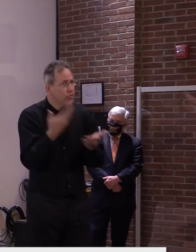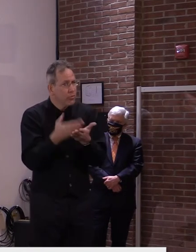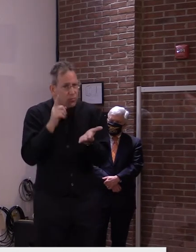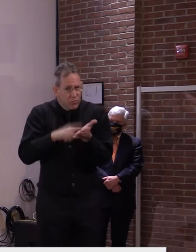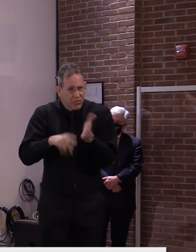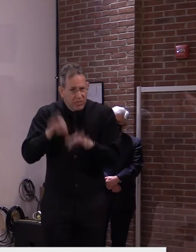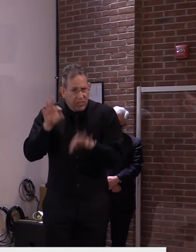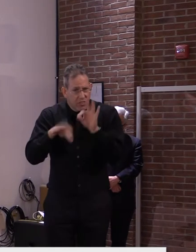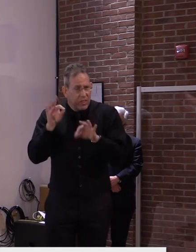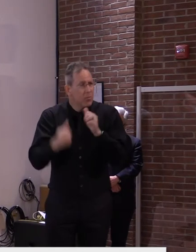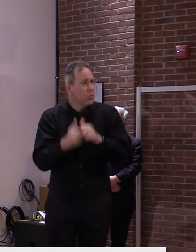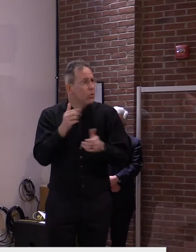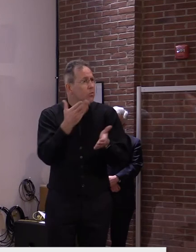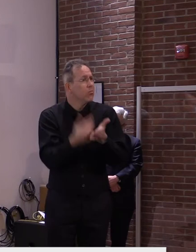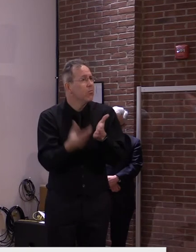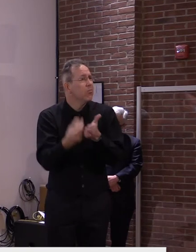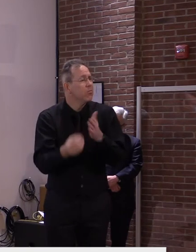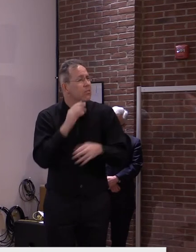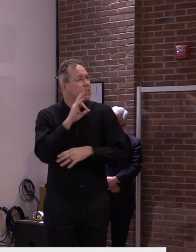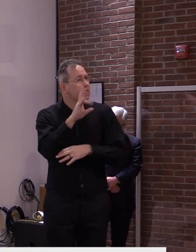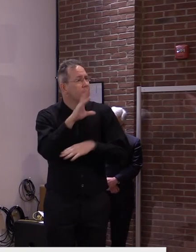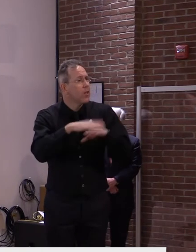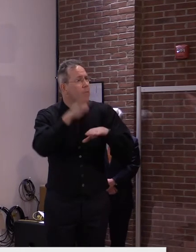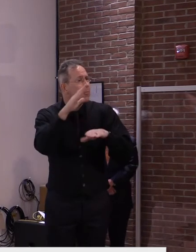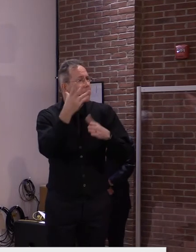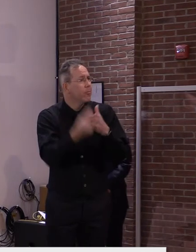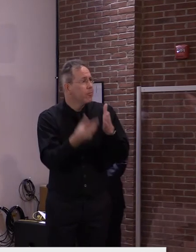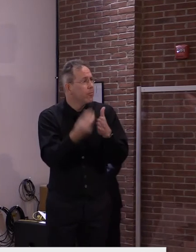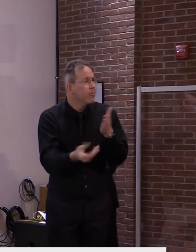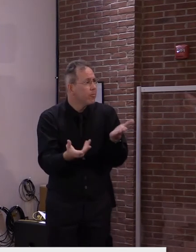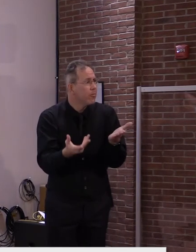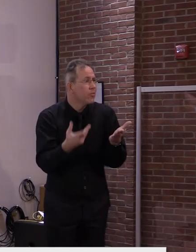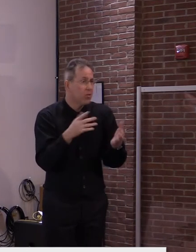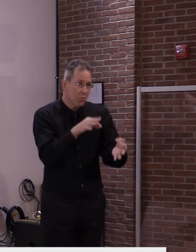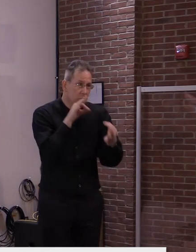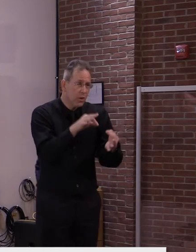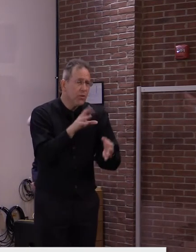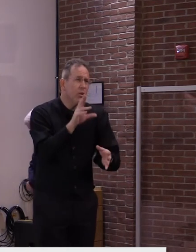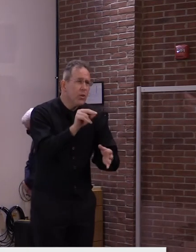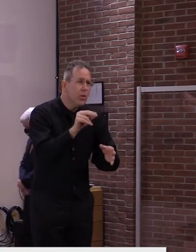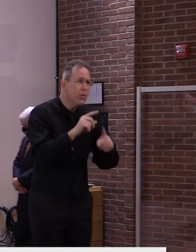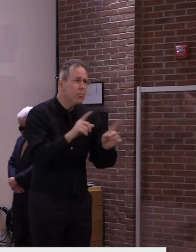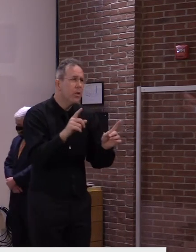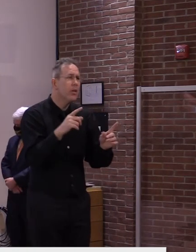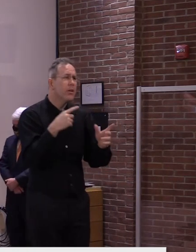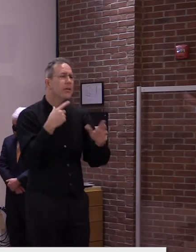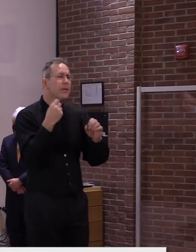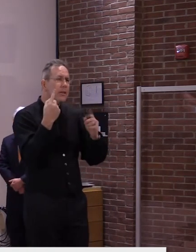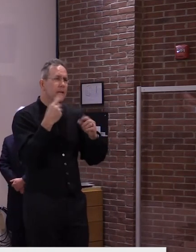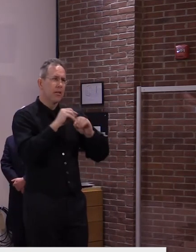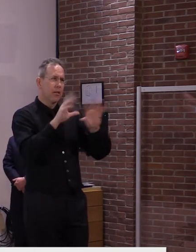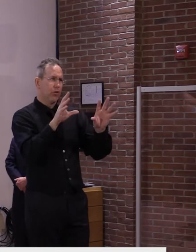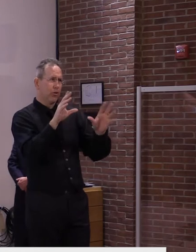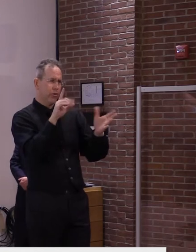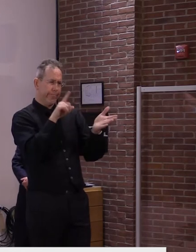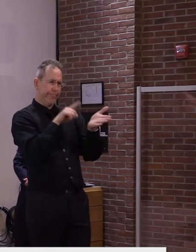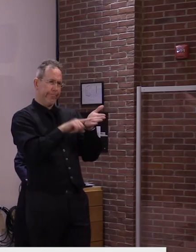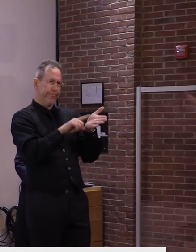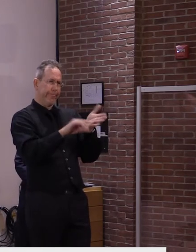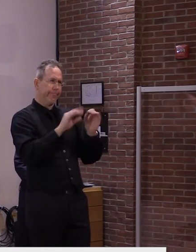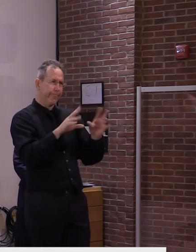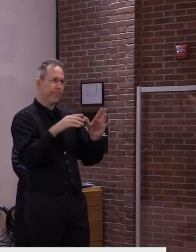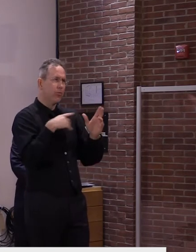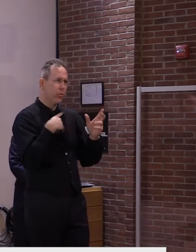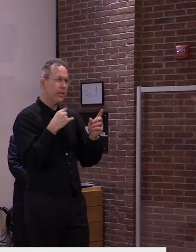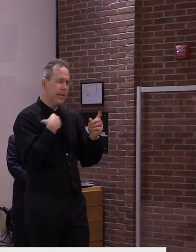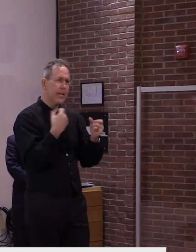we should go first. It's not a perfect system, but it's easily understood. The next population that Dr. Levine and